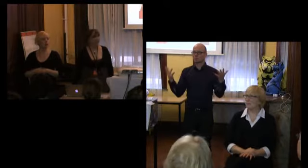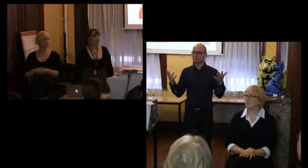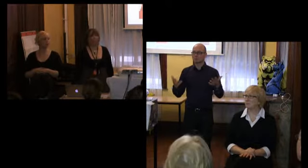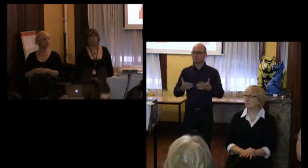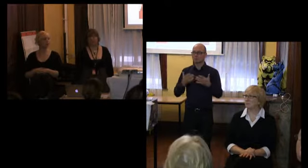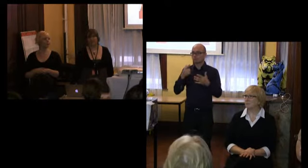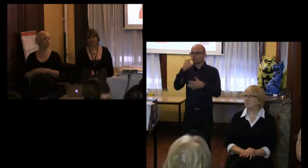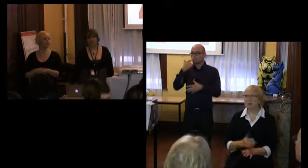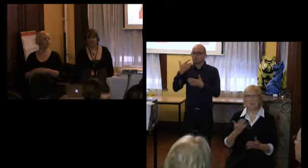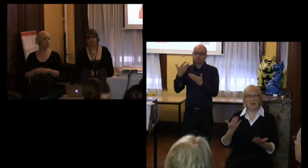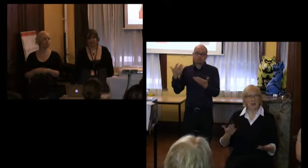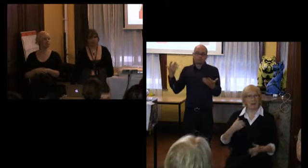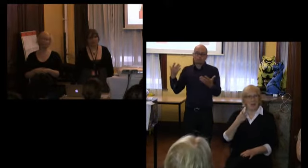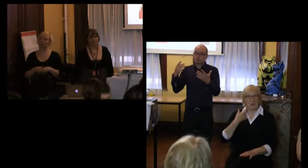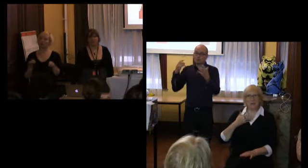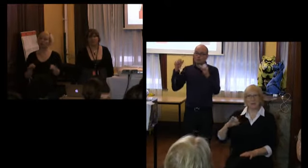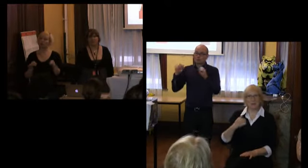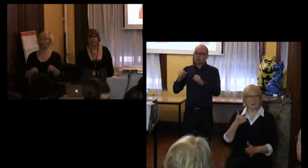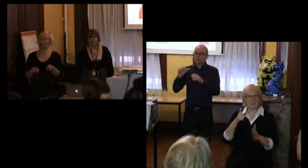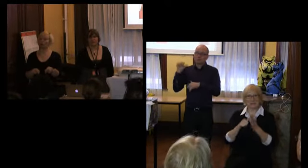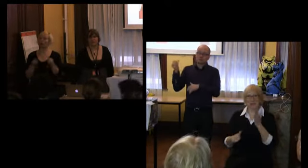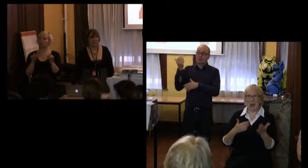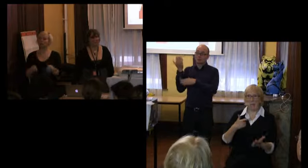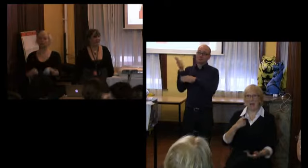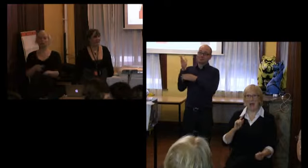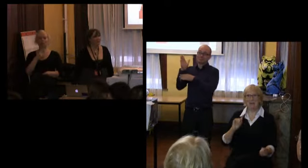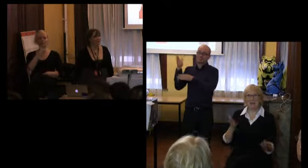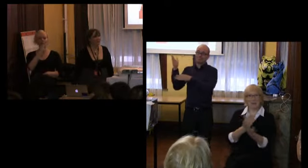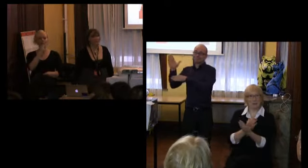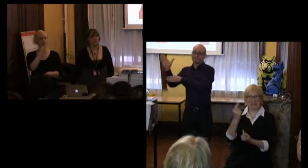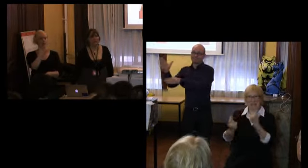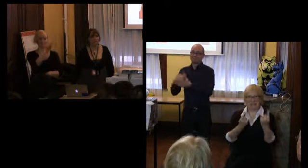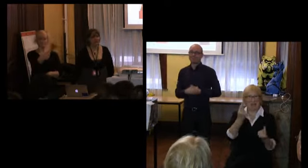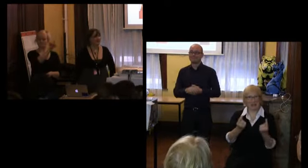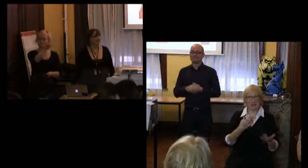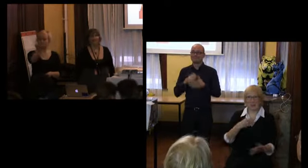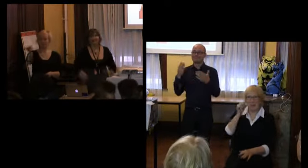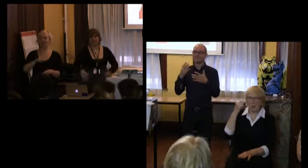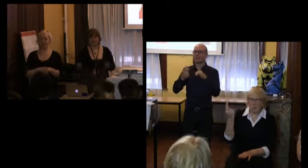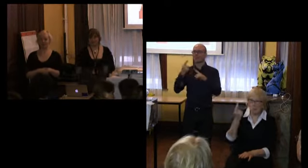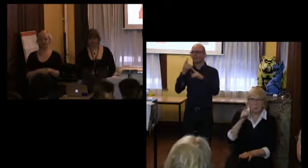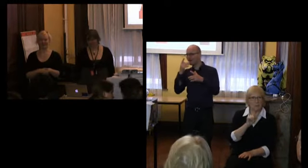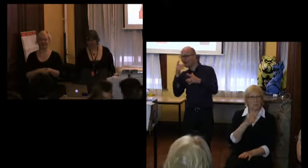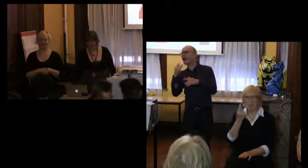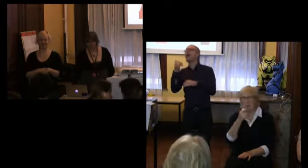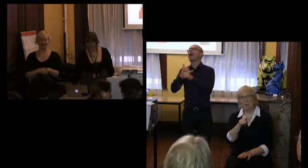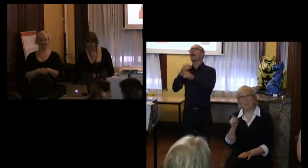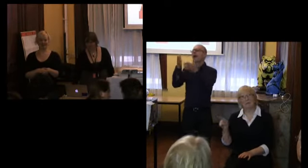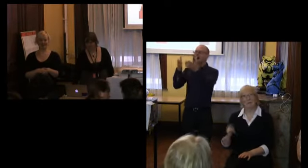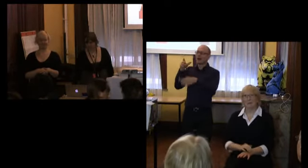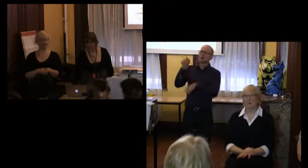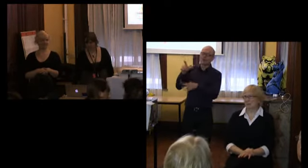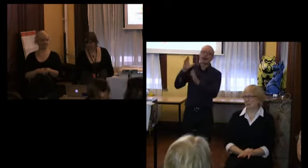And now I think we should start by introducing each other so that we understand who is who, and then go on.